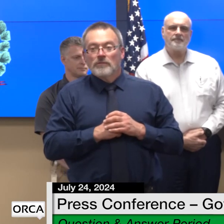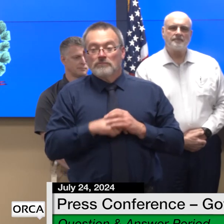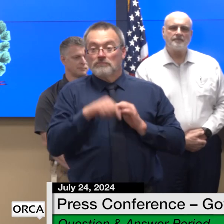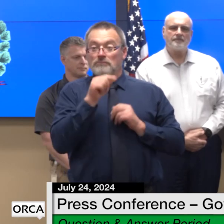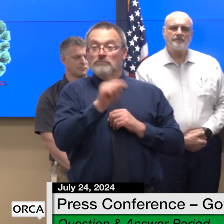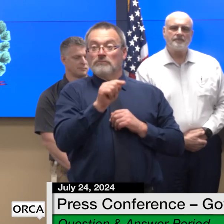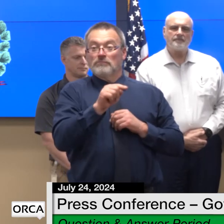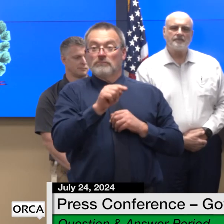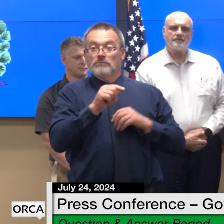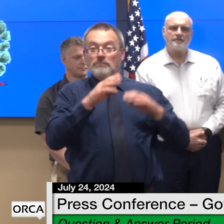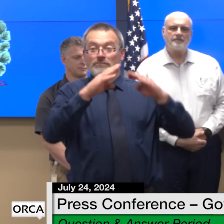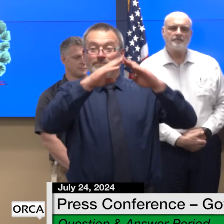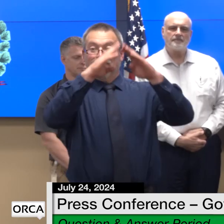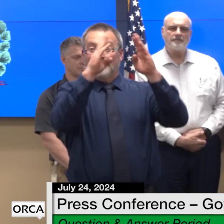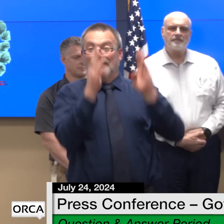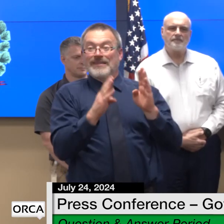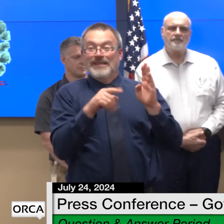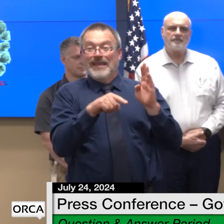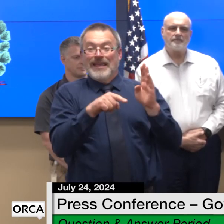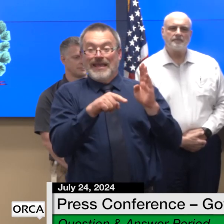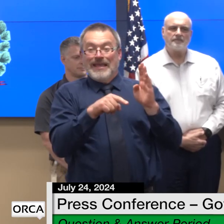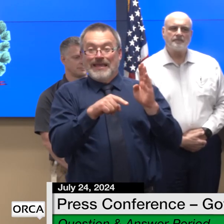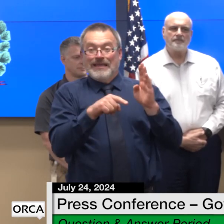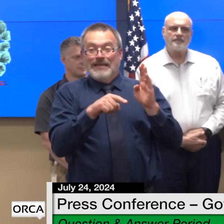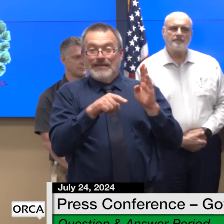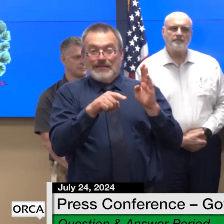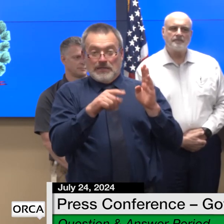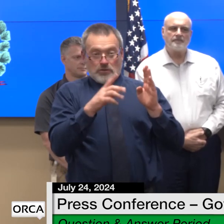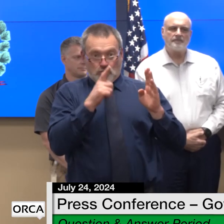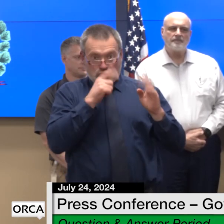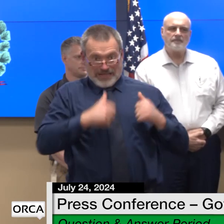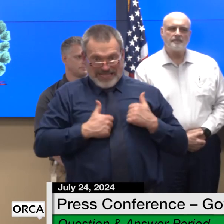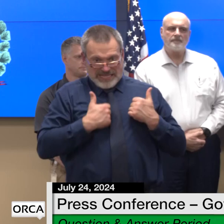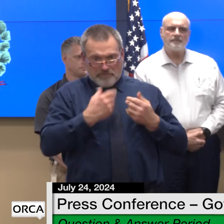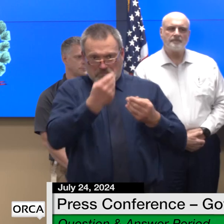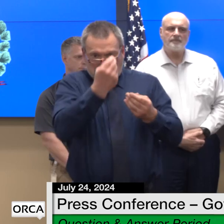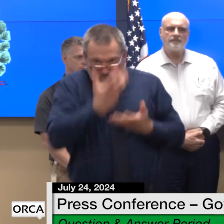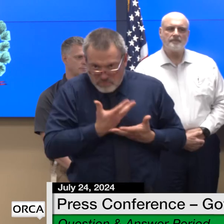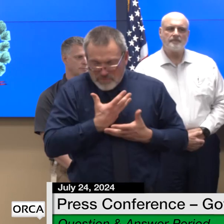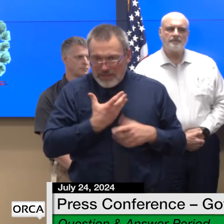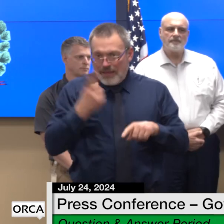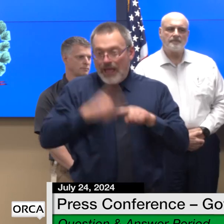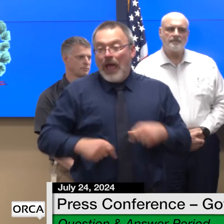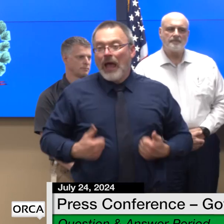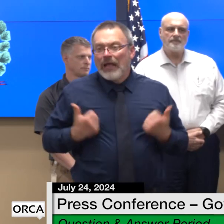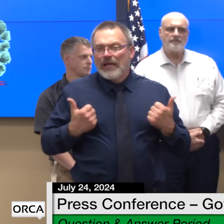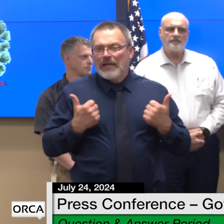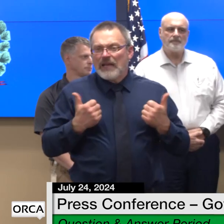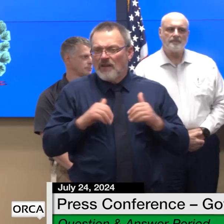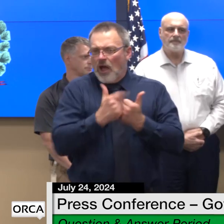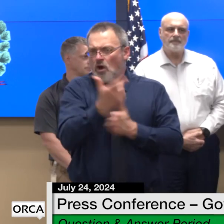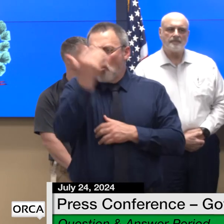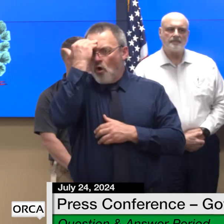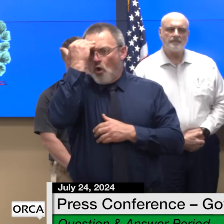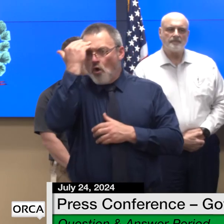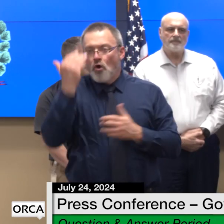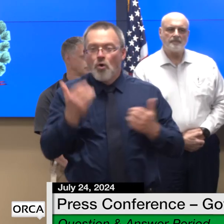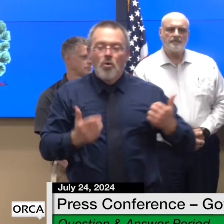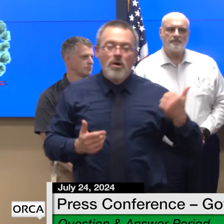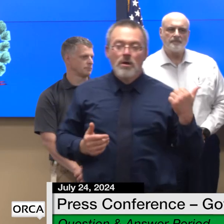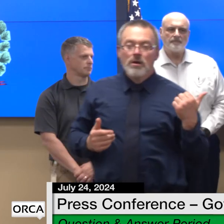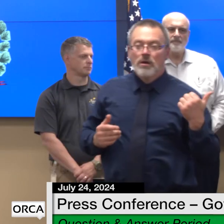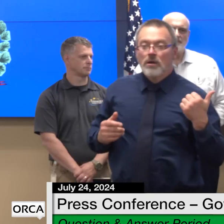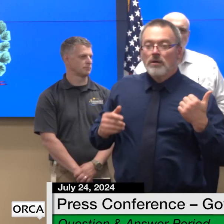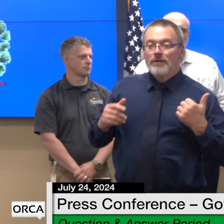been self-reported to be uninhabitable? Interesting you should ask that. In the SEOC brief